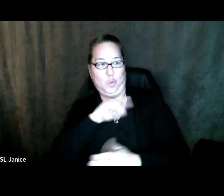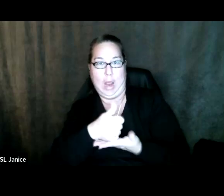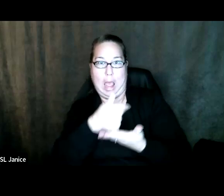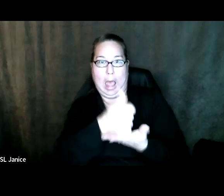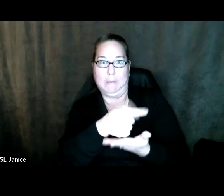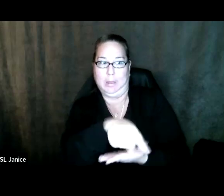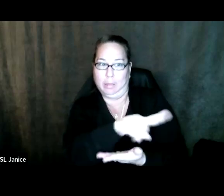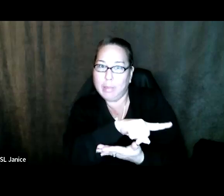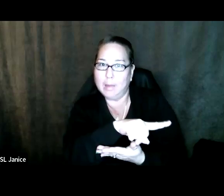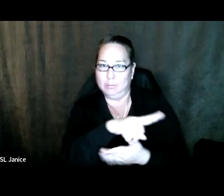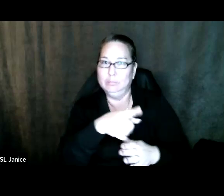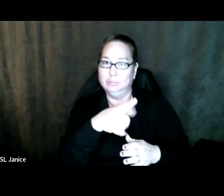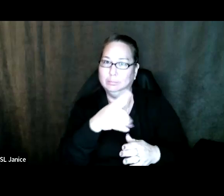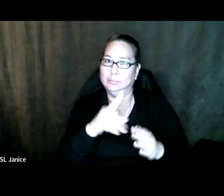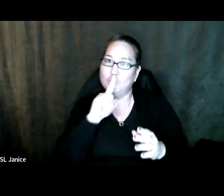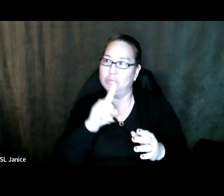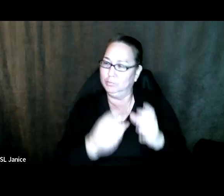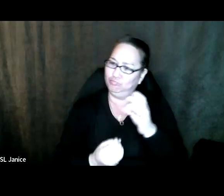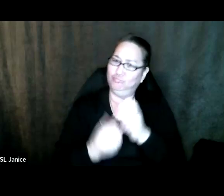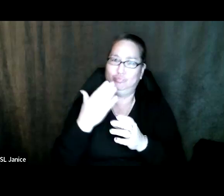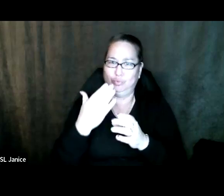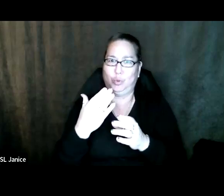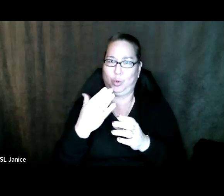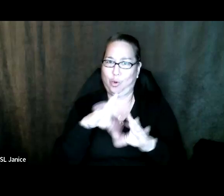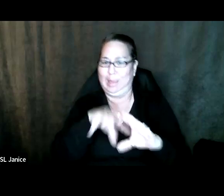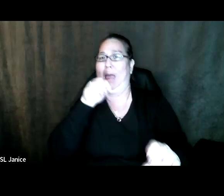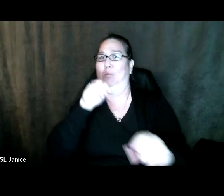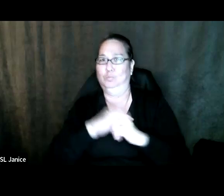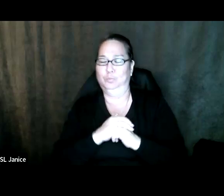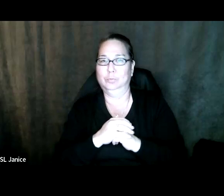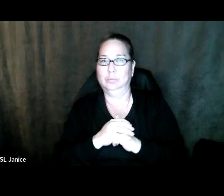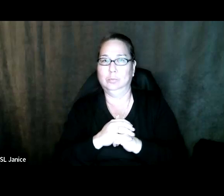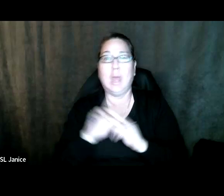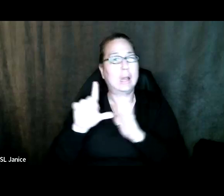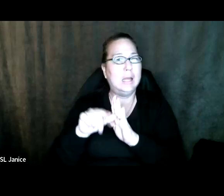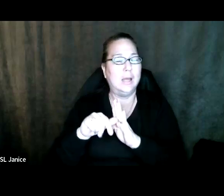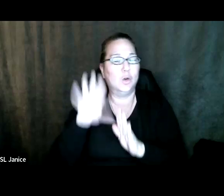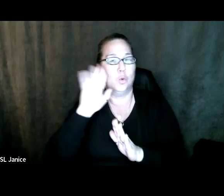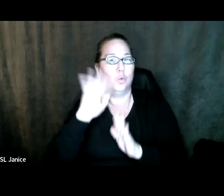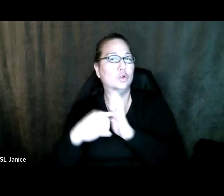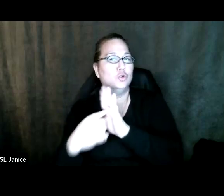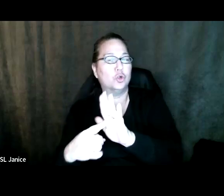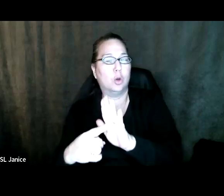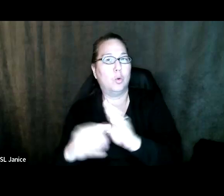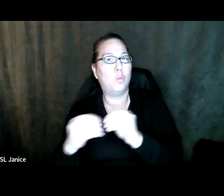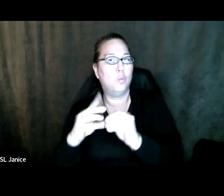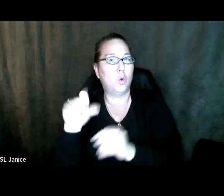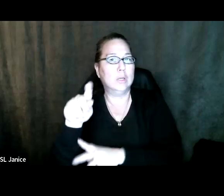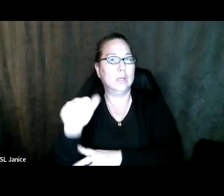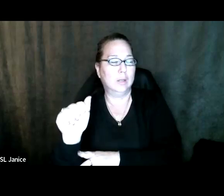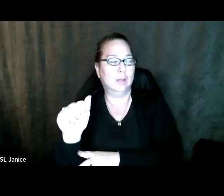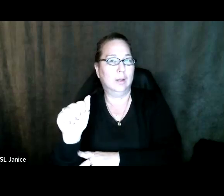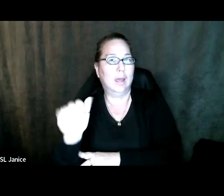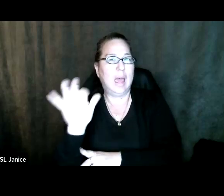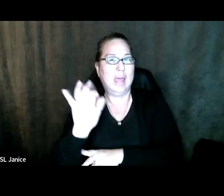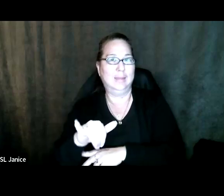progress. For the remainder of the presentation, we will share data on the 39 transformation schools identified